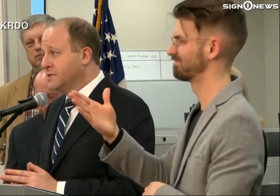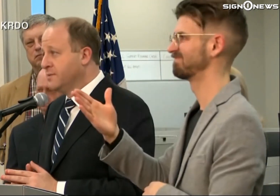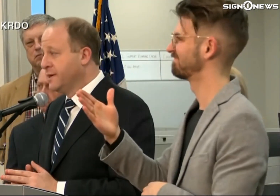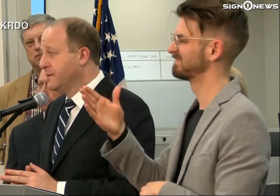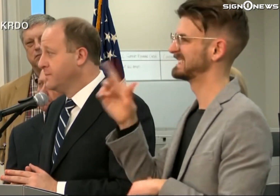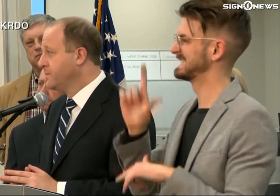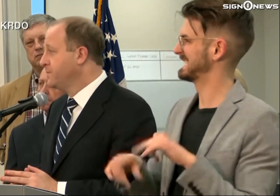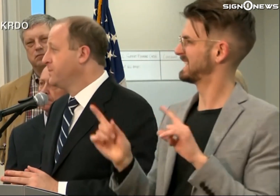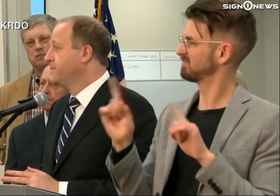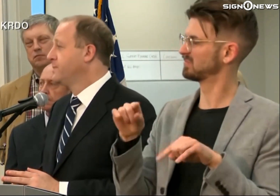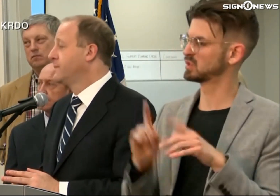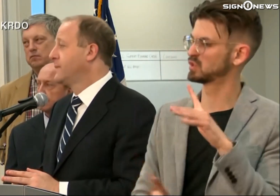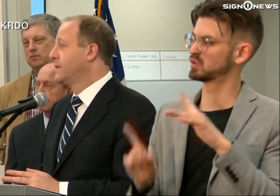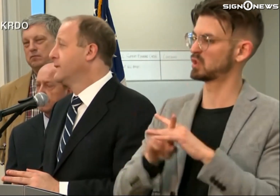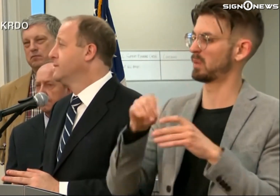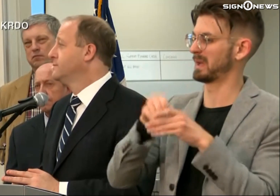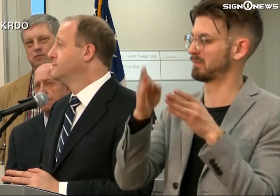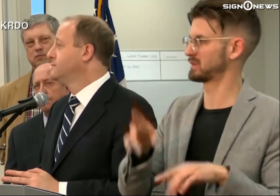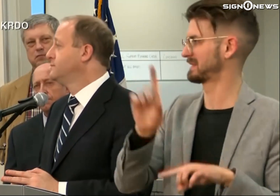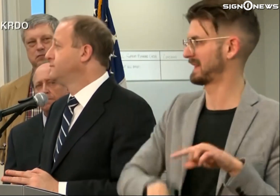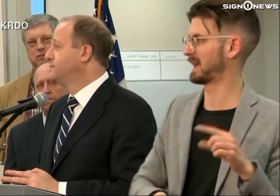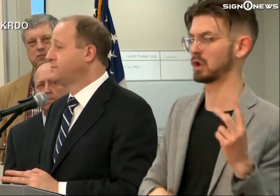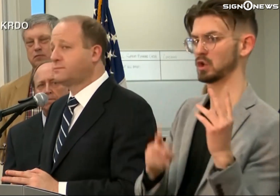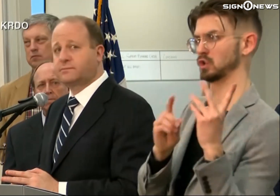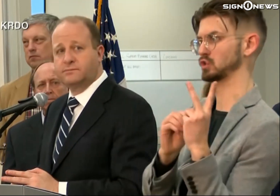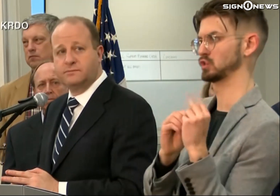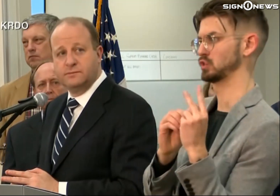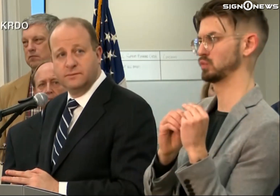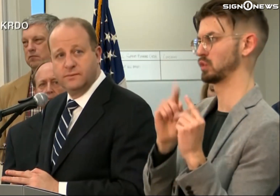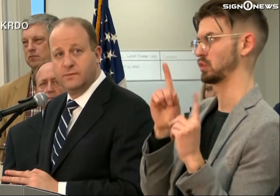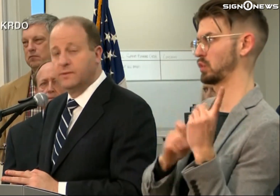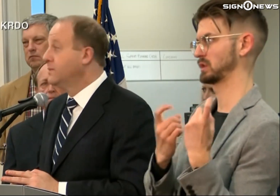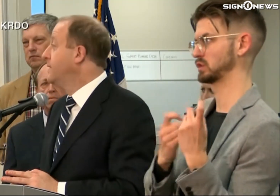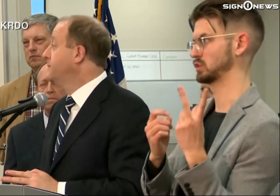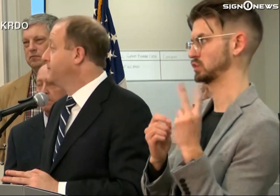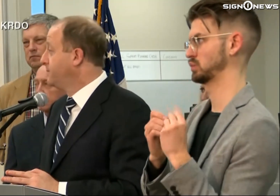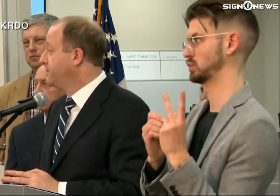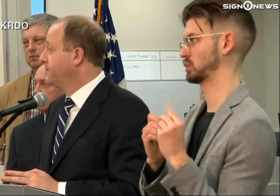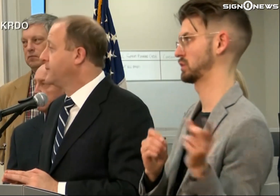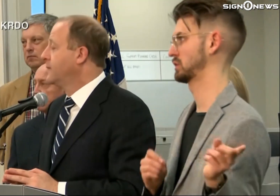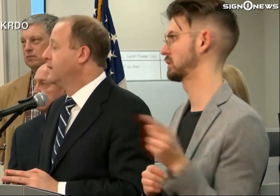physical proximity. Two more questions, guys. Two more questions for the governor.